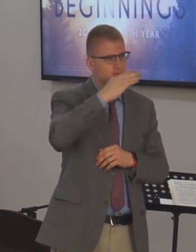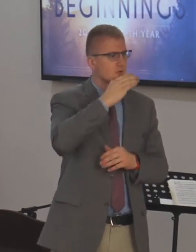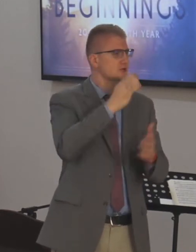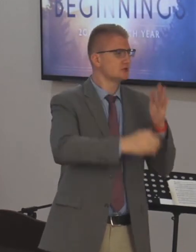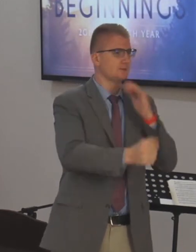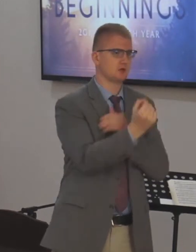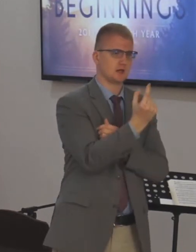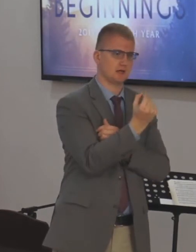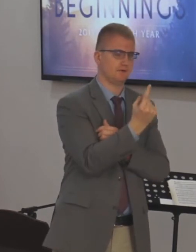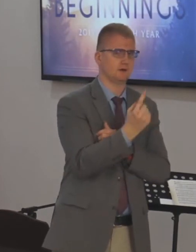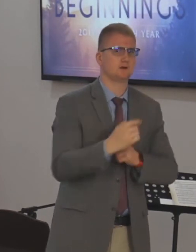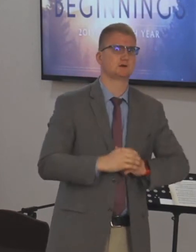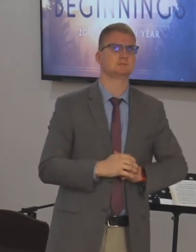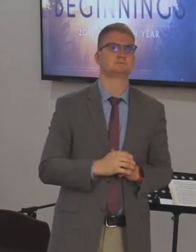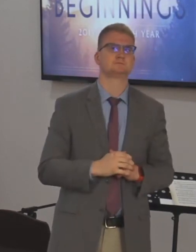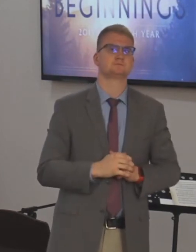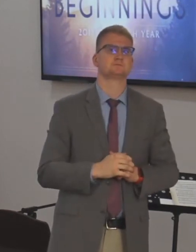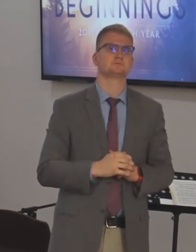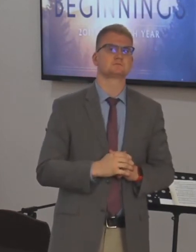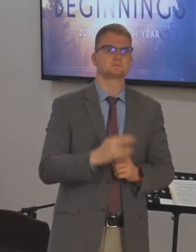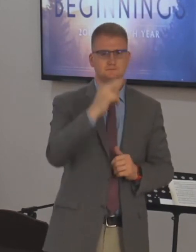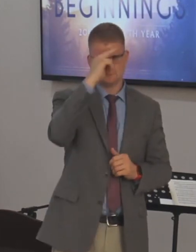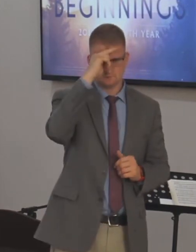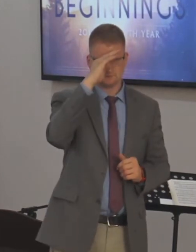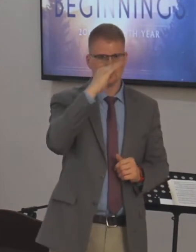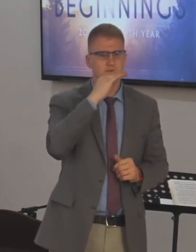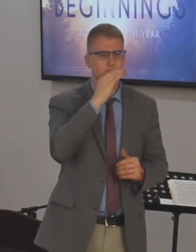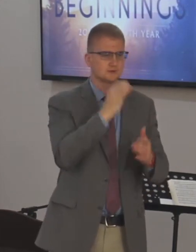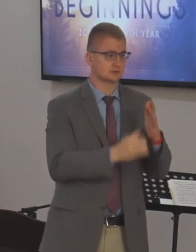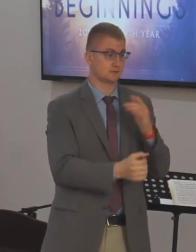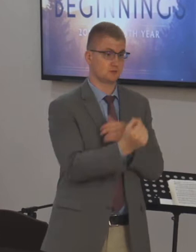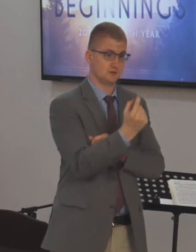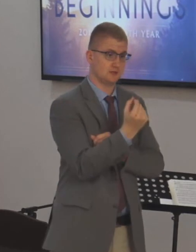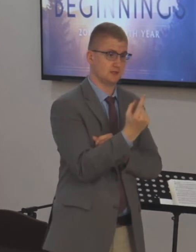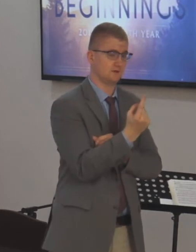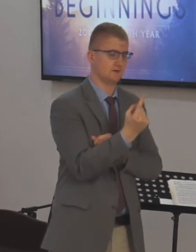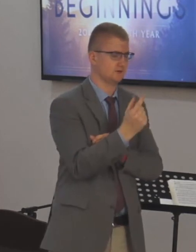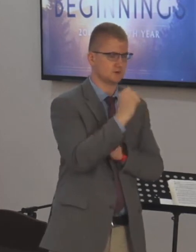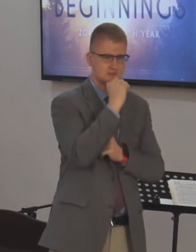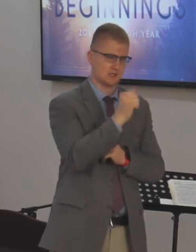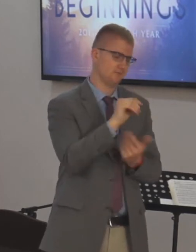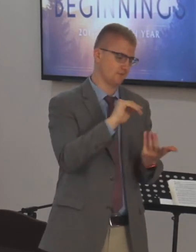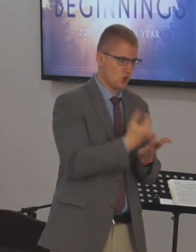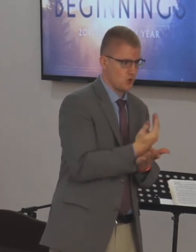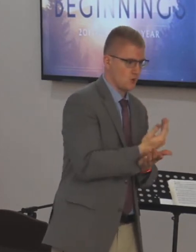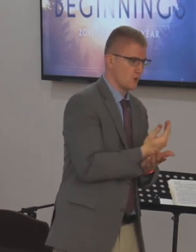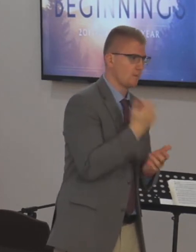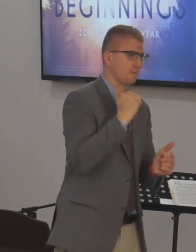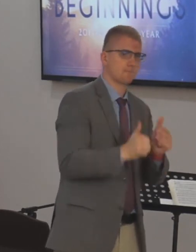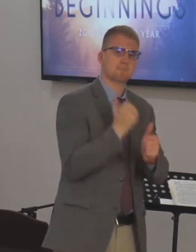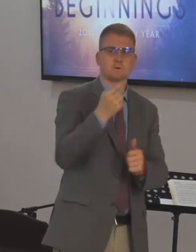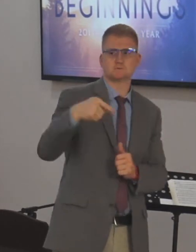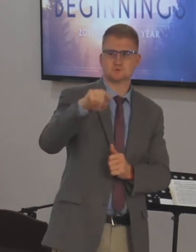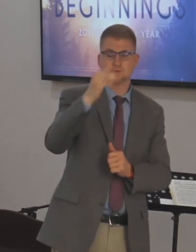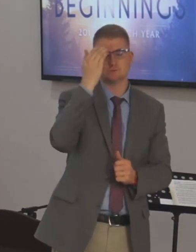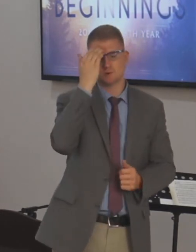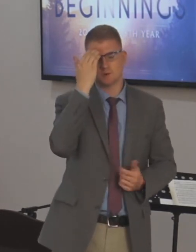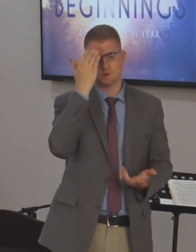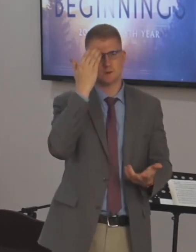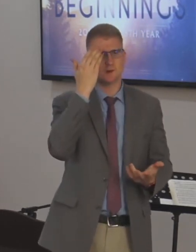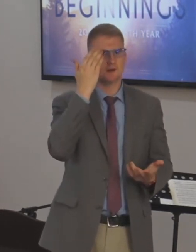the meat of the message here. Hebrews, and this is not new material for most of you, but it's kind of